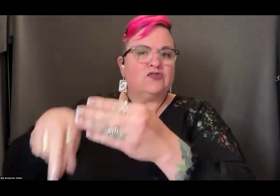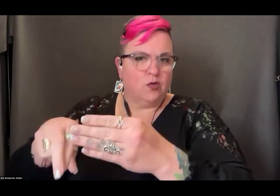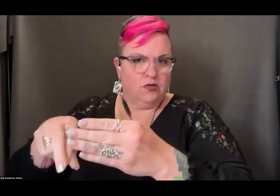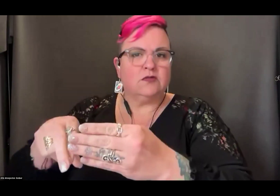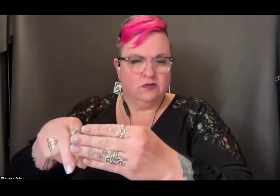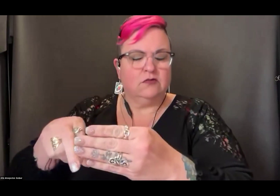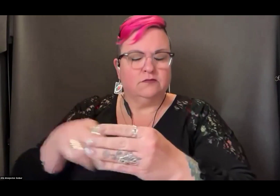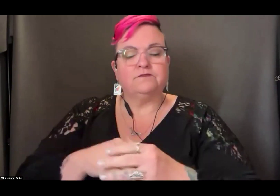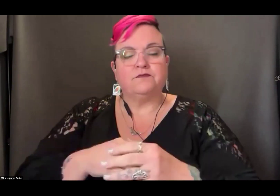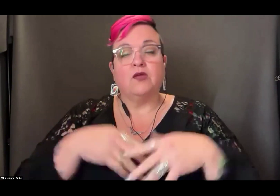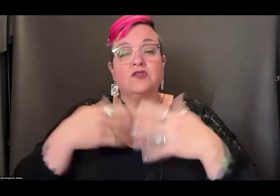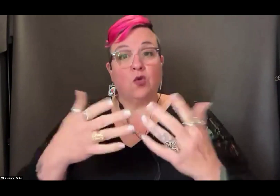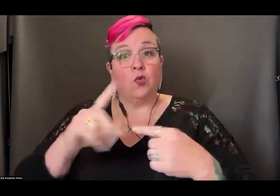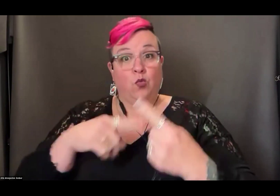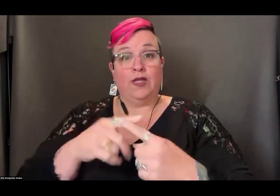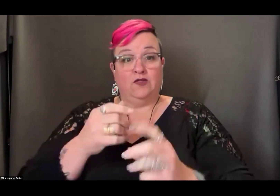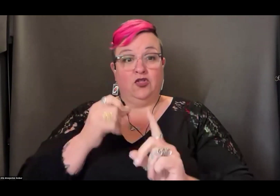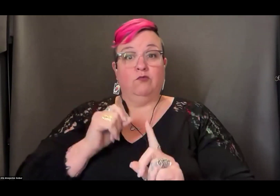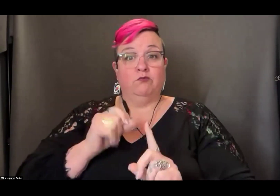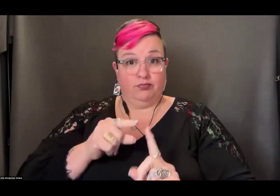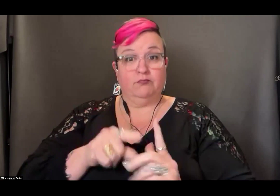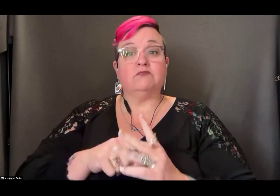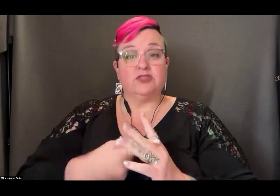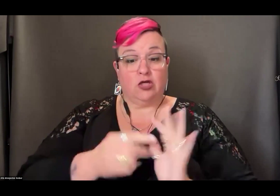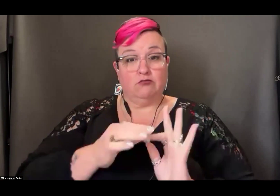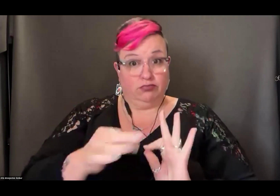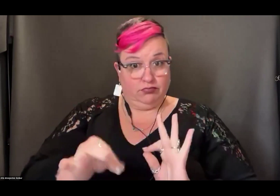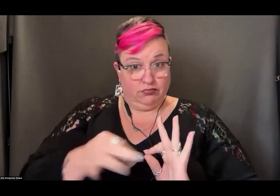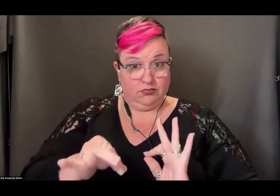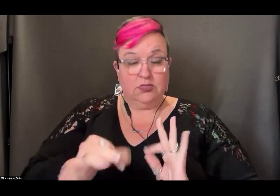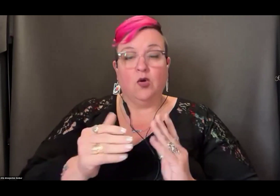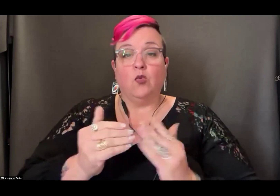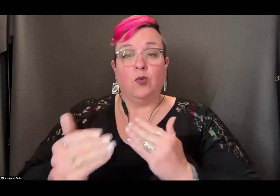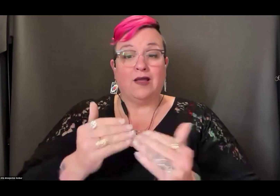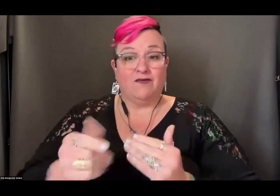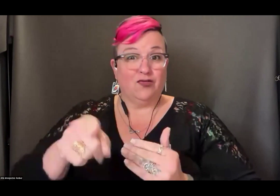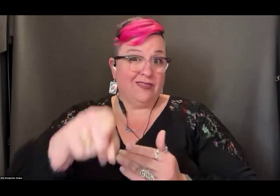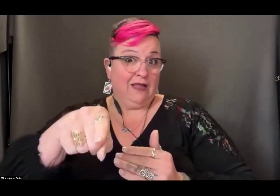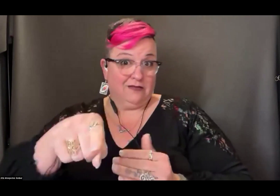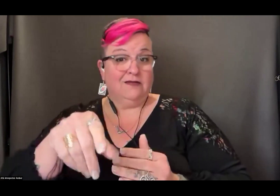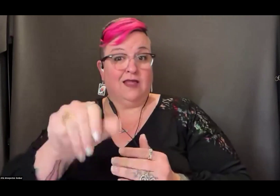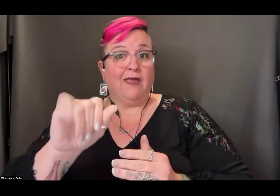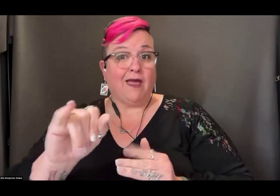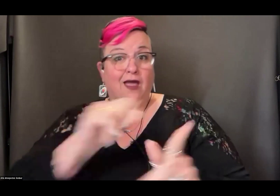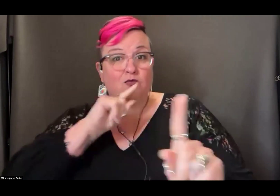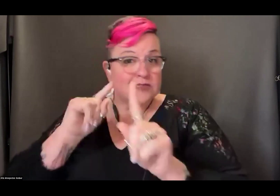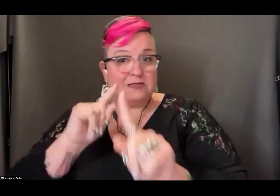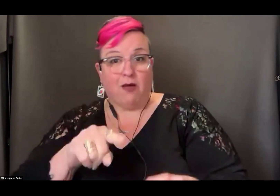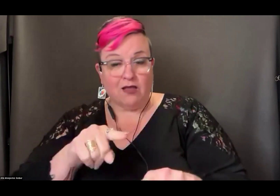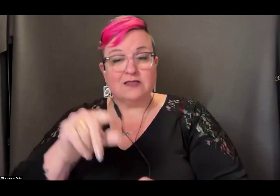So once you get that, however way it responds, let's say